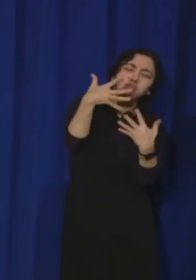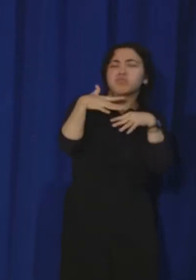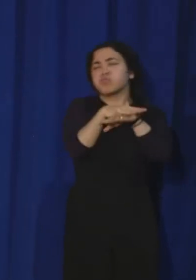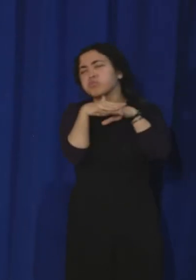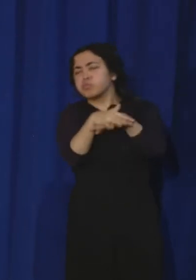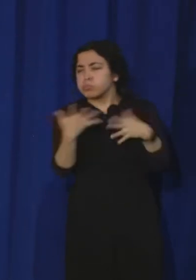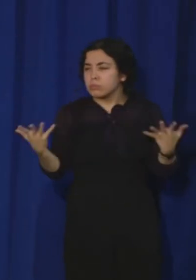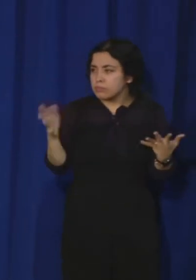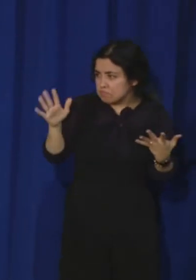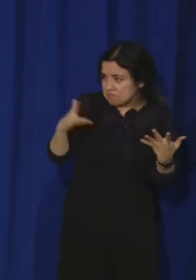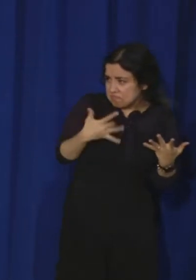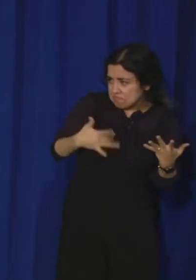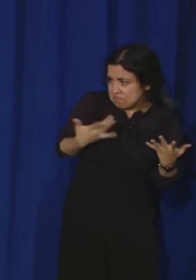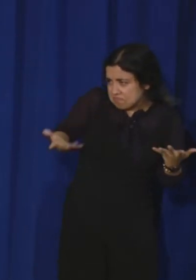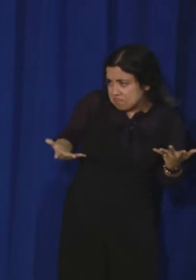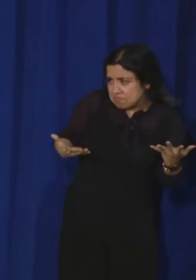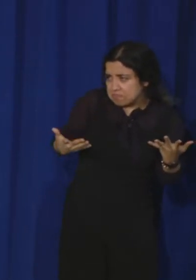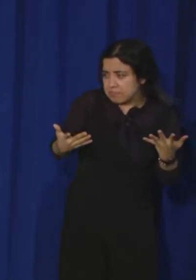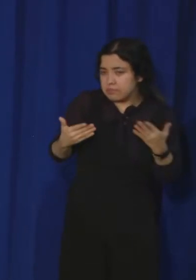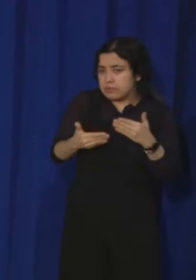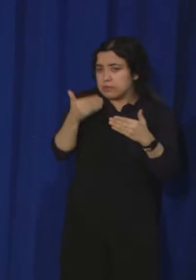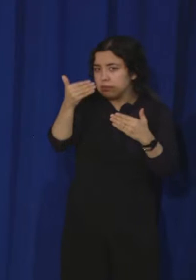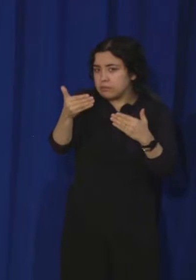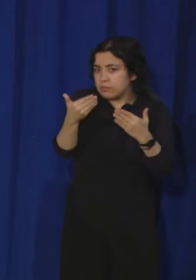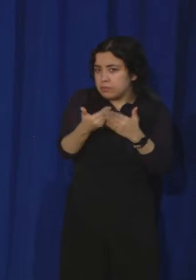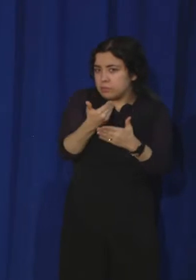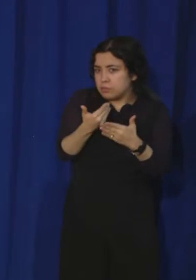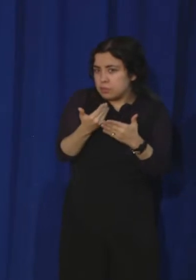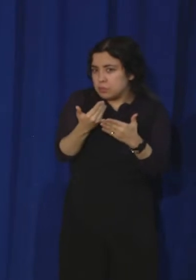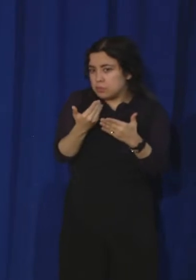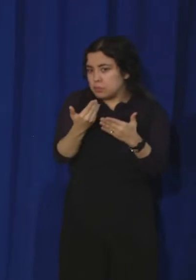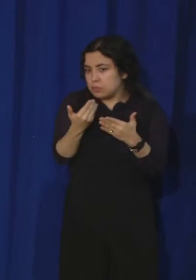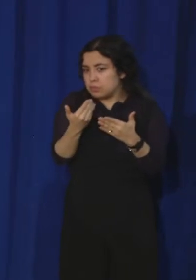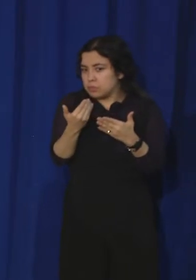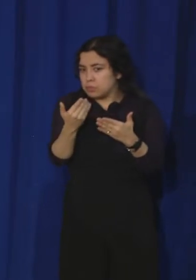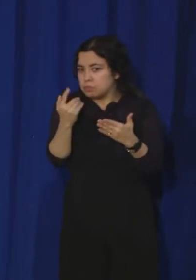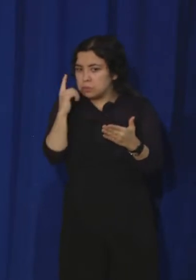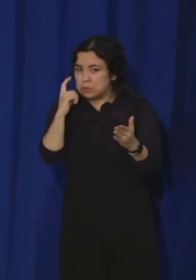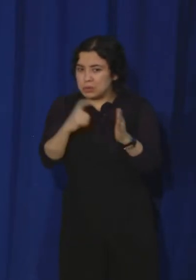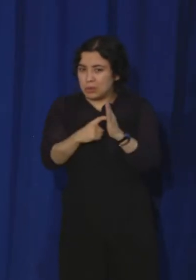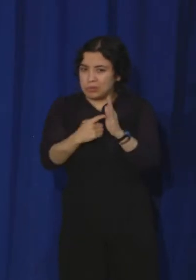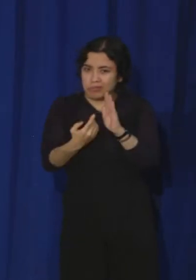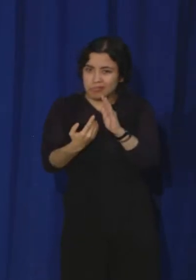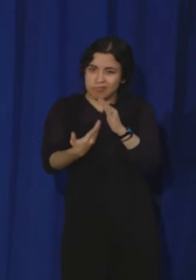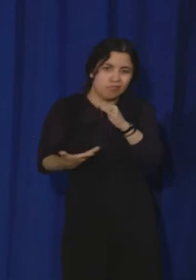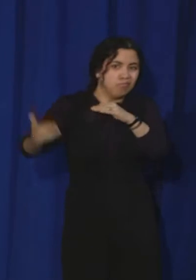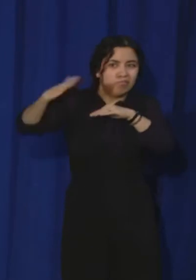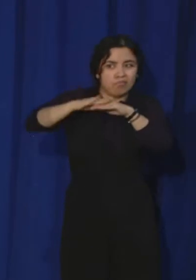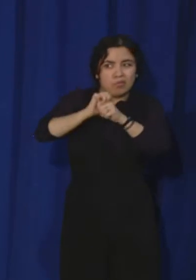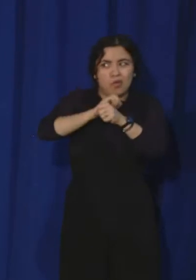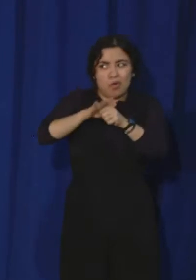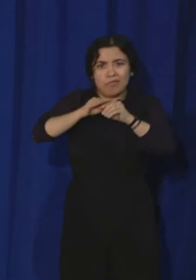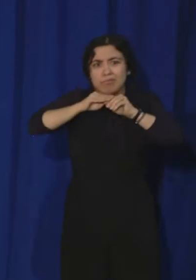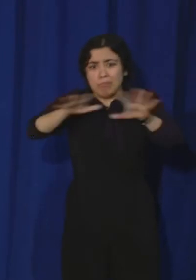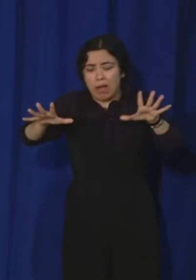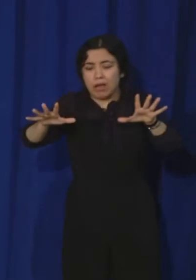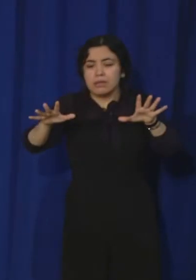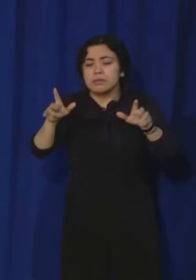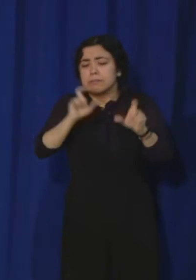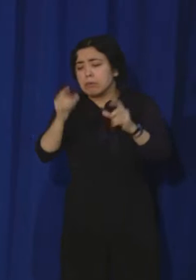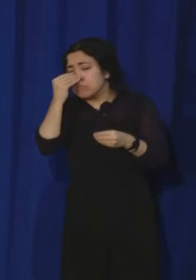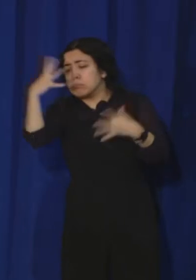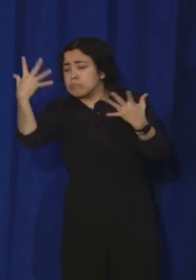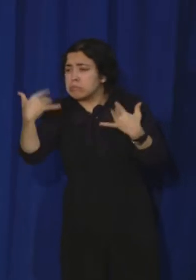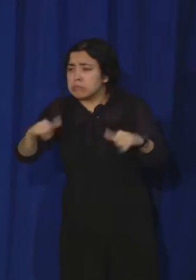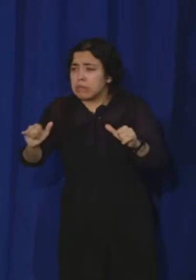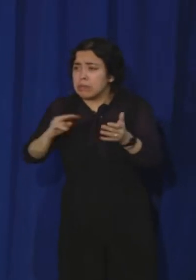too your comments, given that on this new, more contagious strain of COVID? And could that cause another spike in Chicago, do you think?